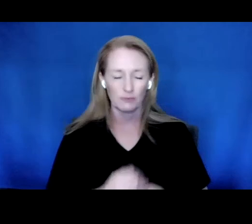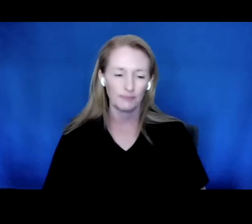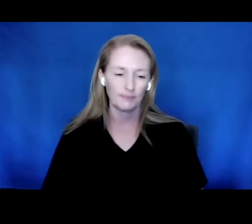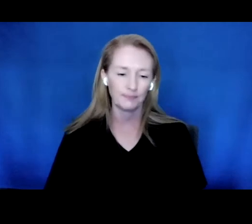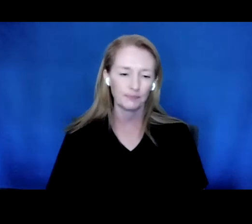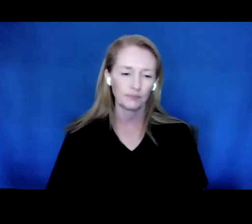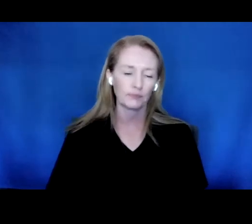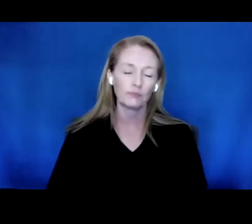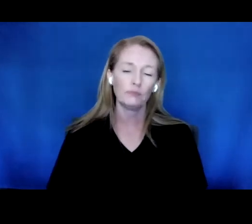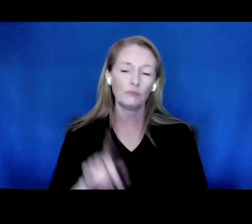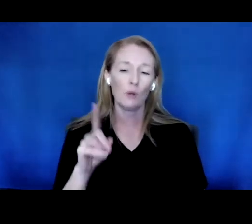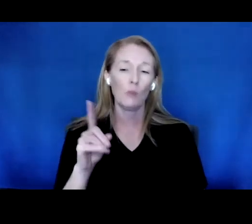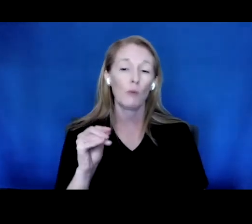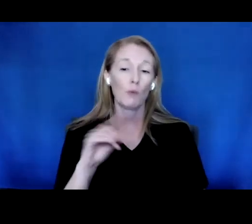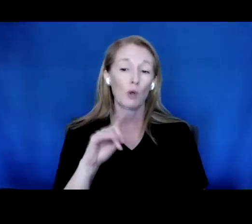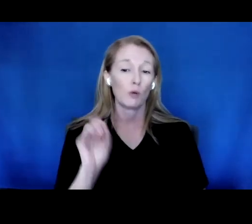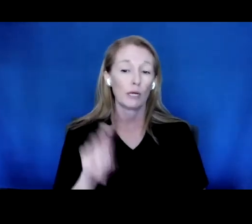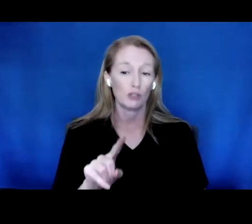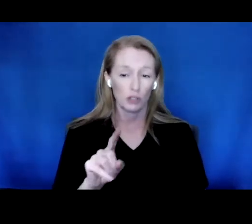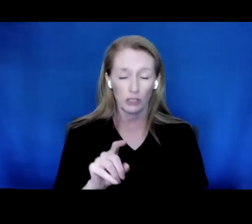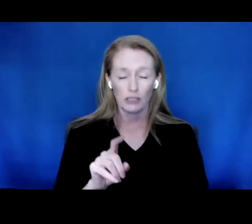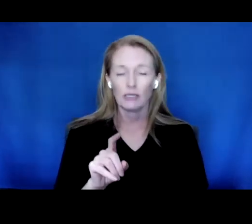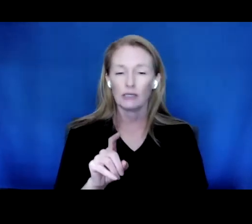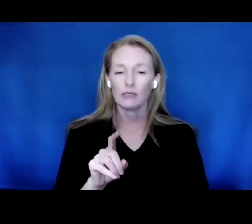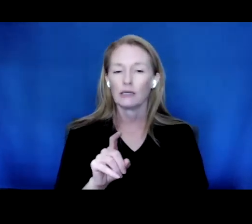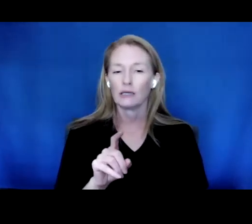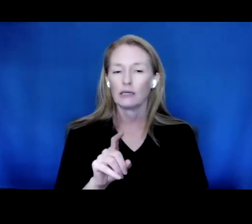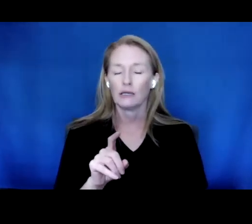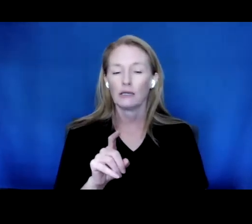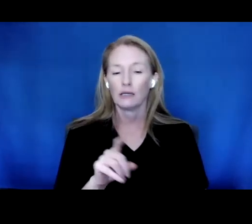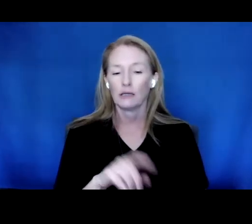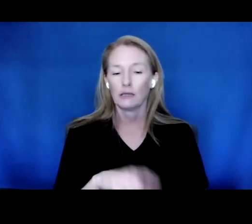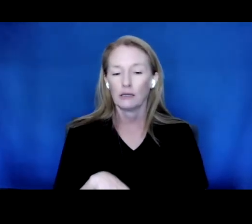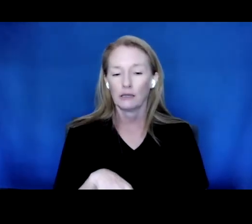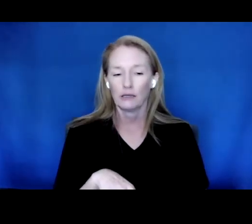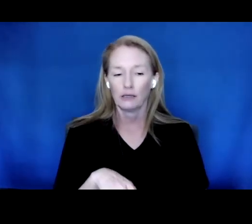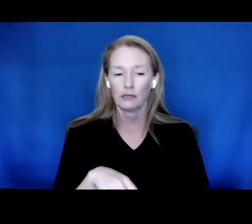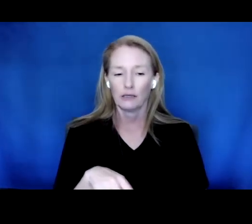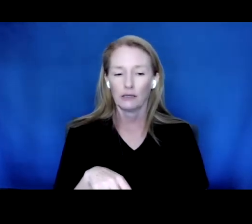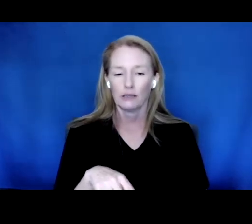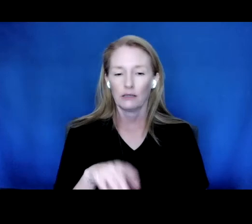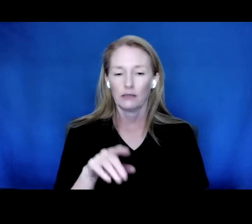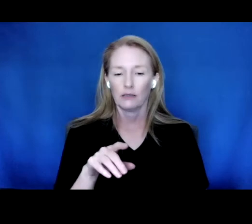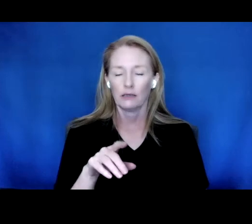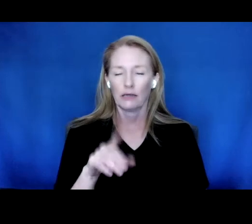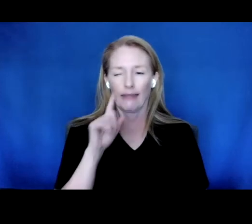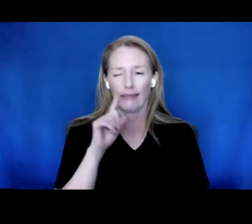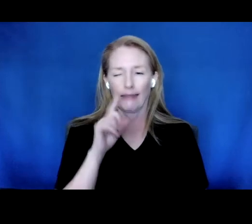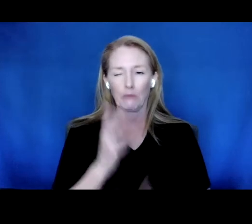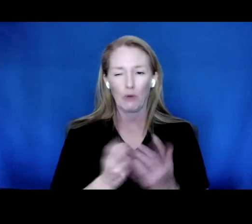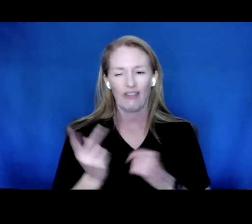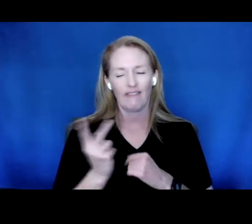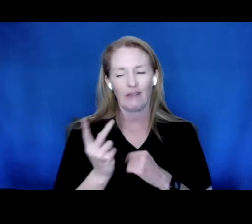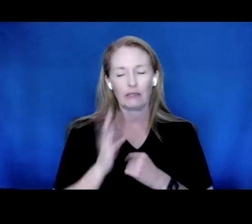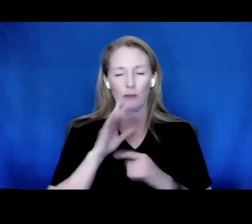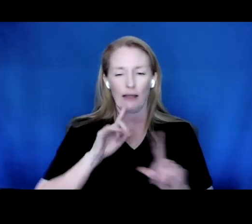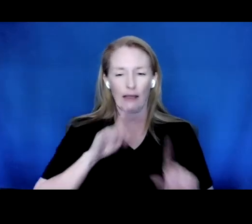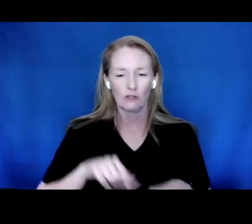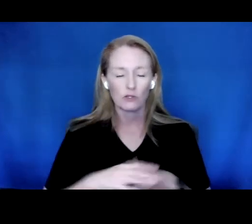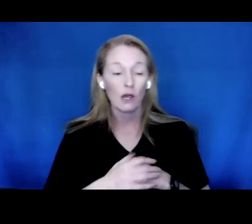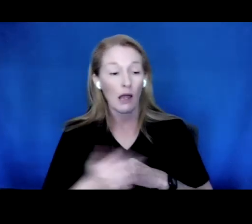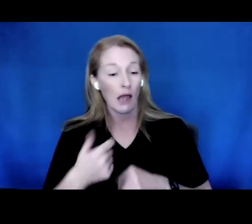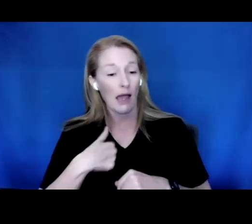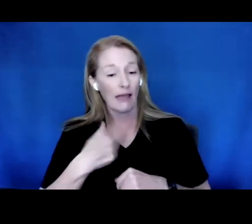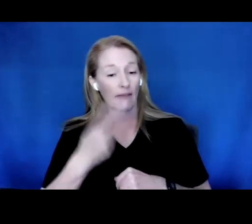with 7 minutes to go from Sarah Lee, and I think this might be one where we both address. I have seen some studies that showed